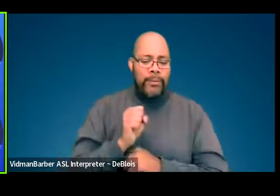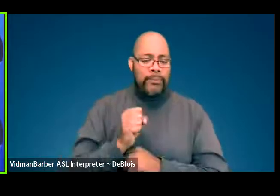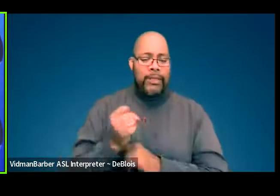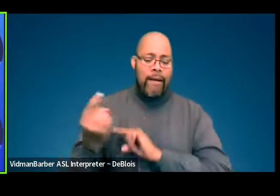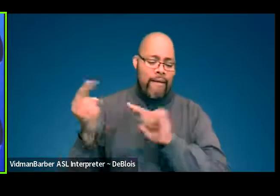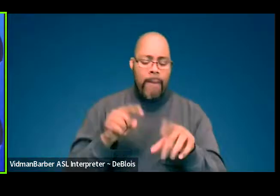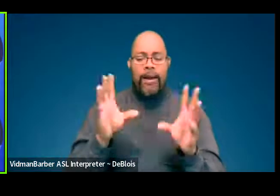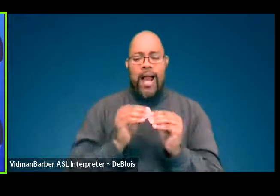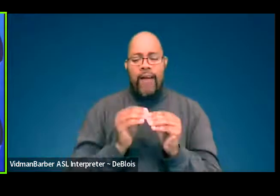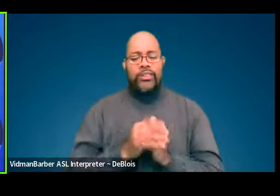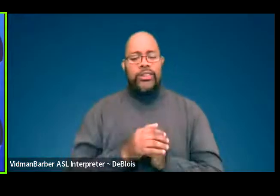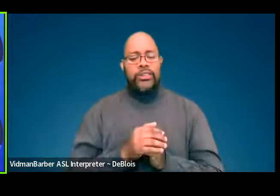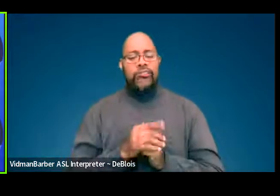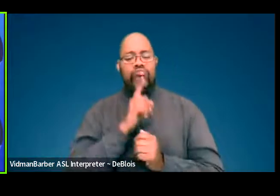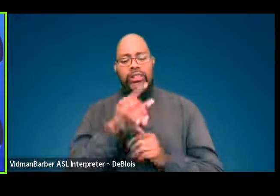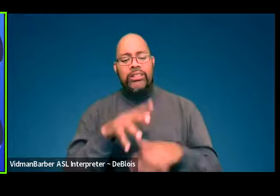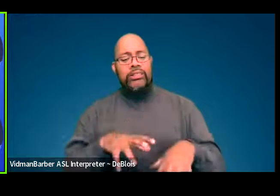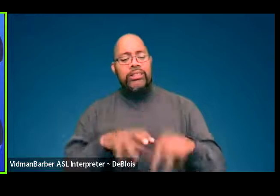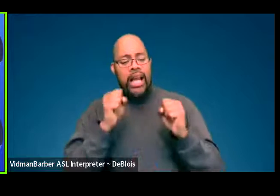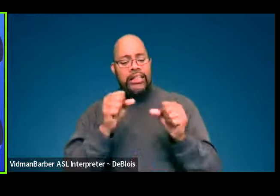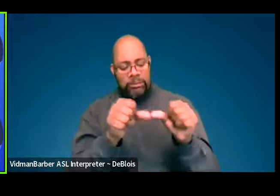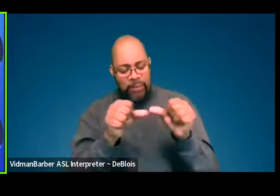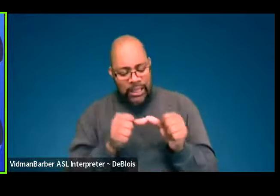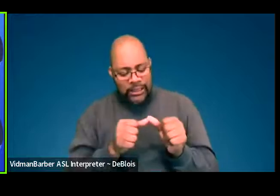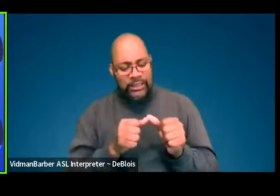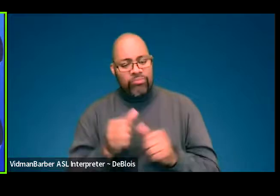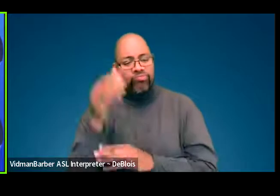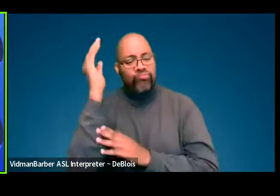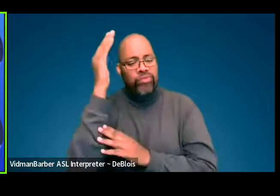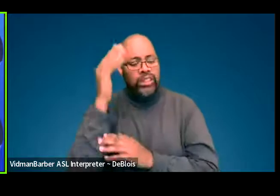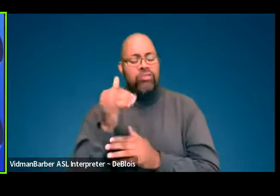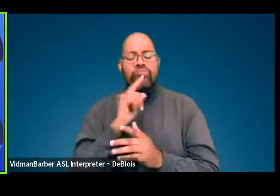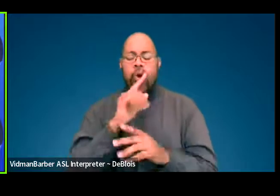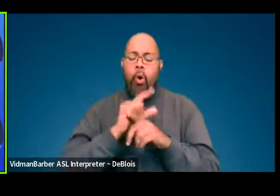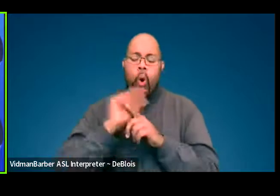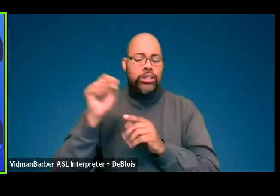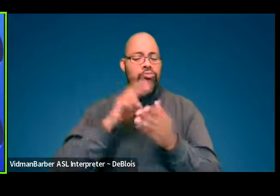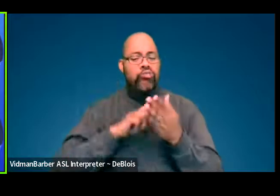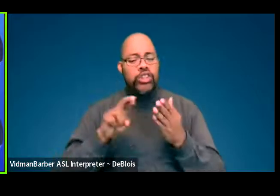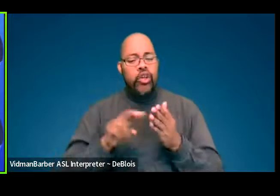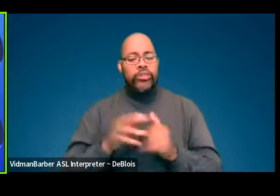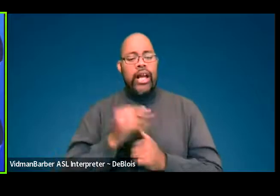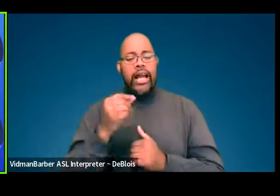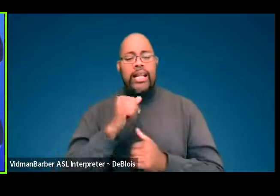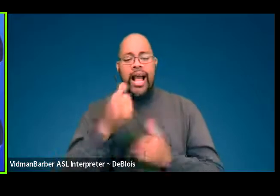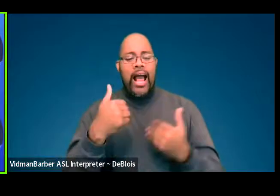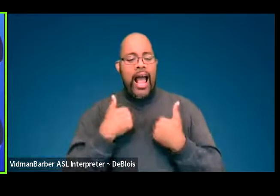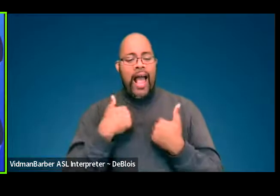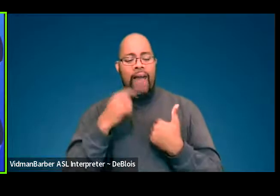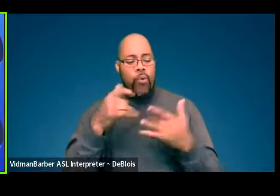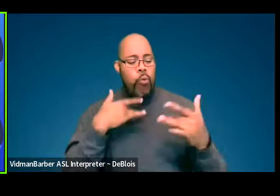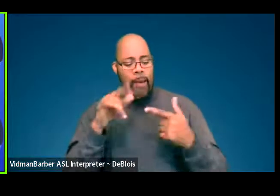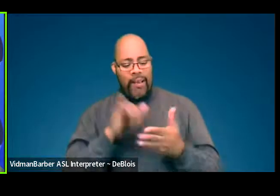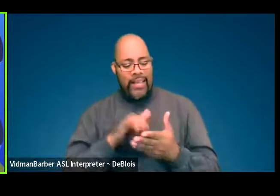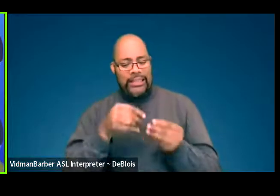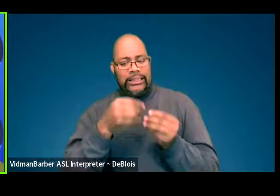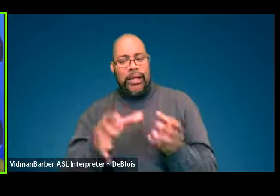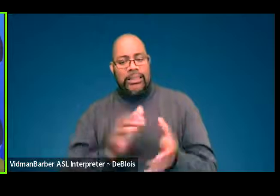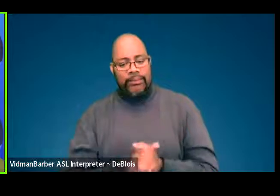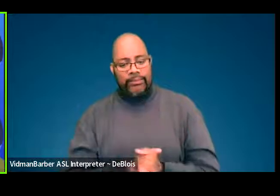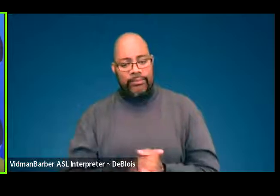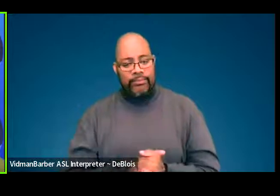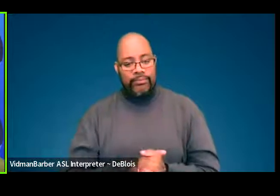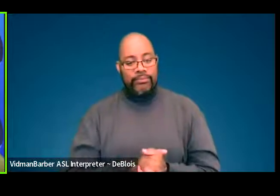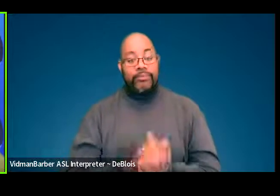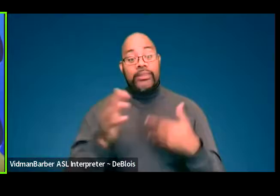to these conferences, really taking up space, presenting just awesome research, and not having to worry about that expense.